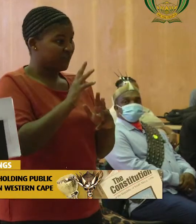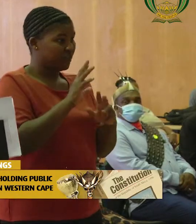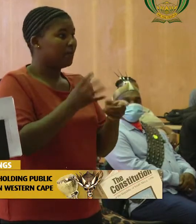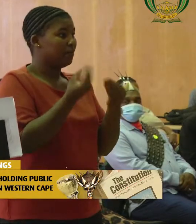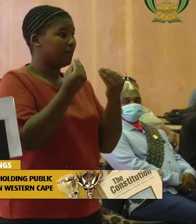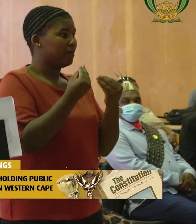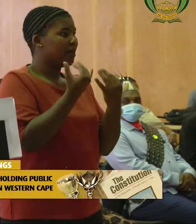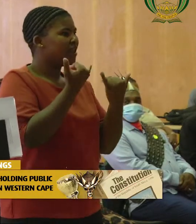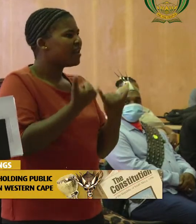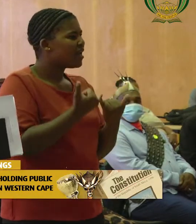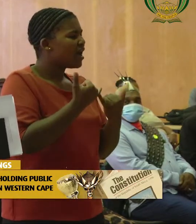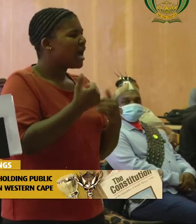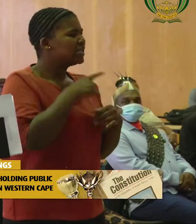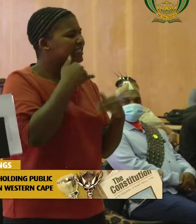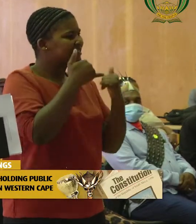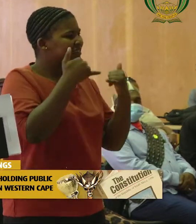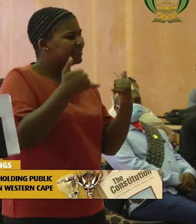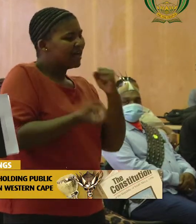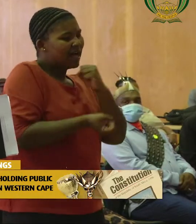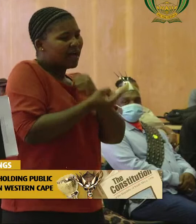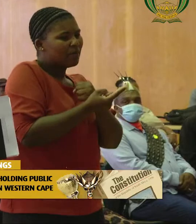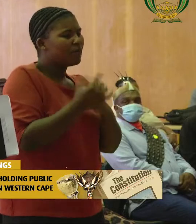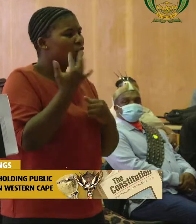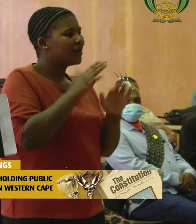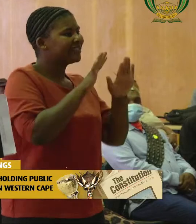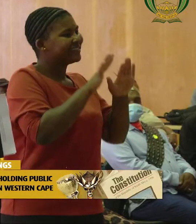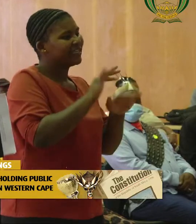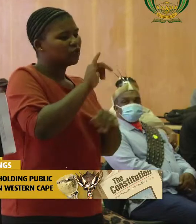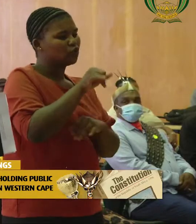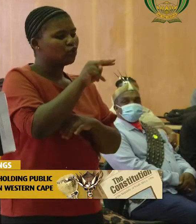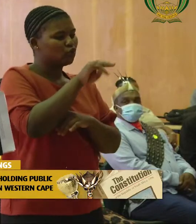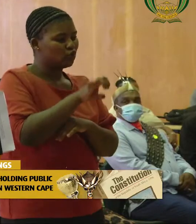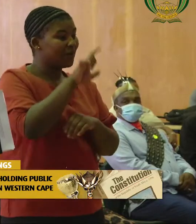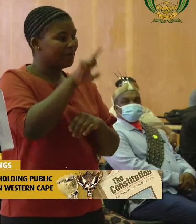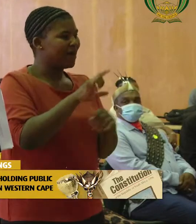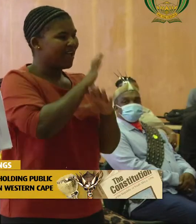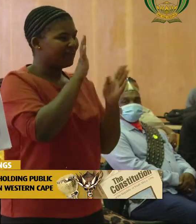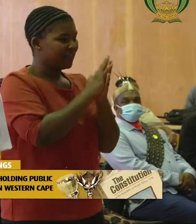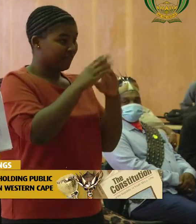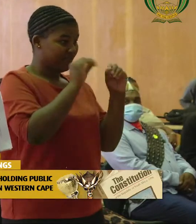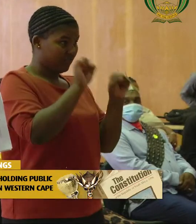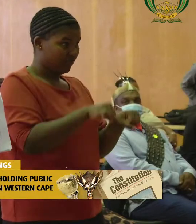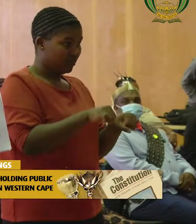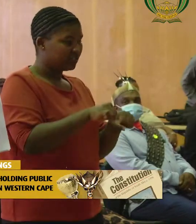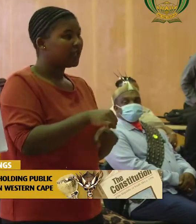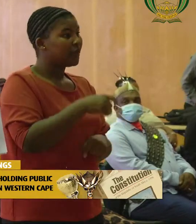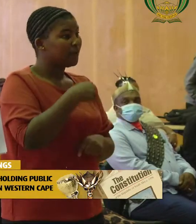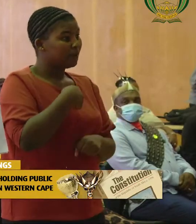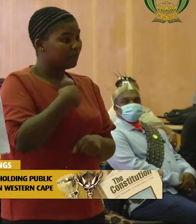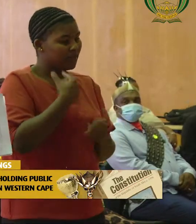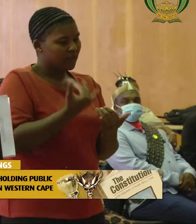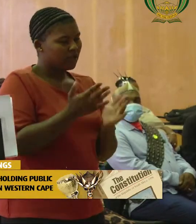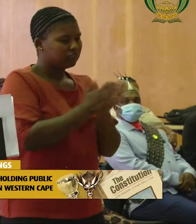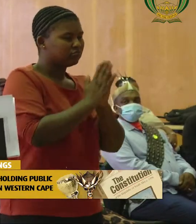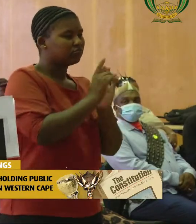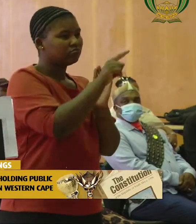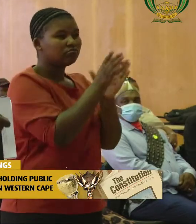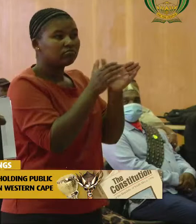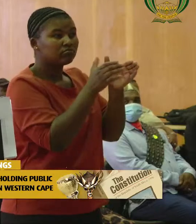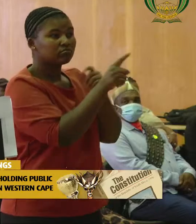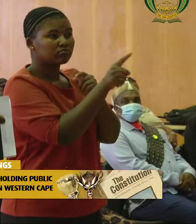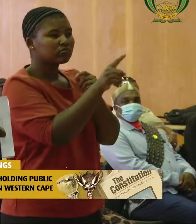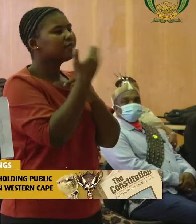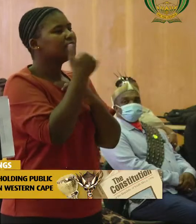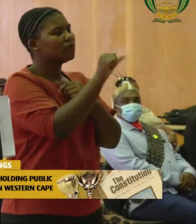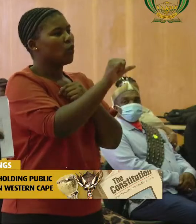terms of the Constitutional Court judgment, it's 10 June. I will therefore request the committee to go back